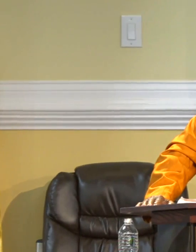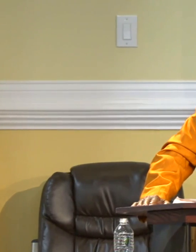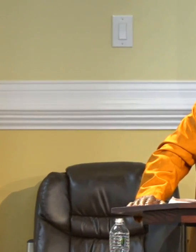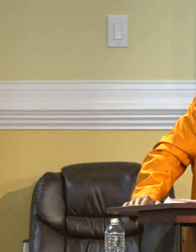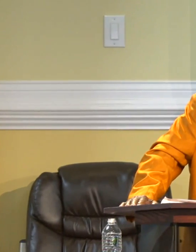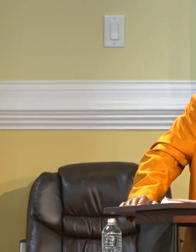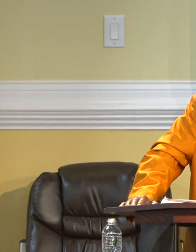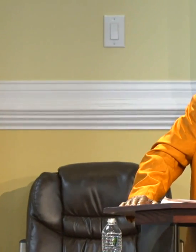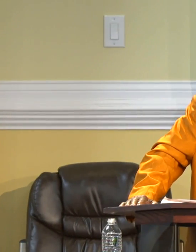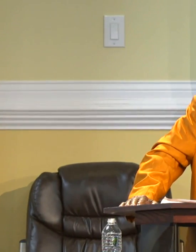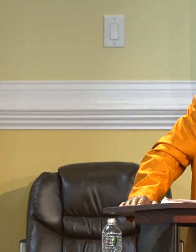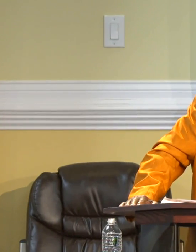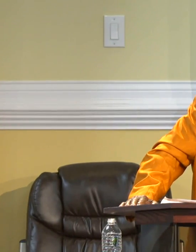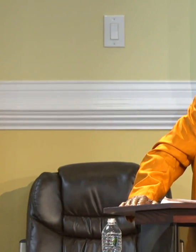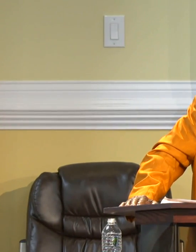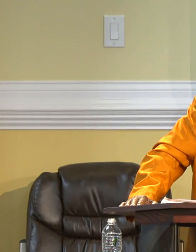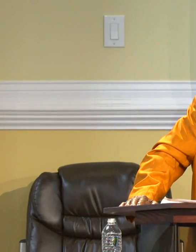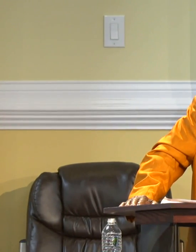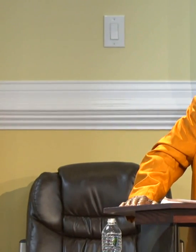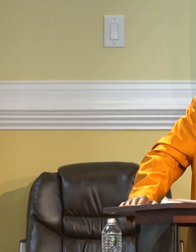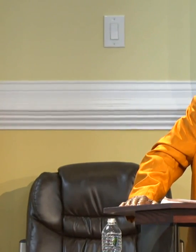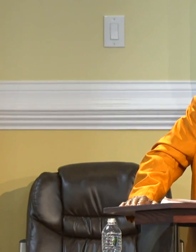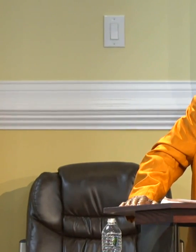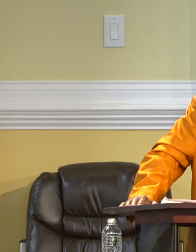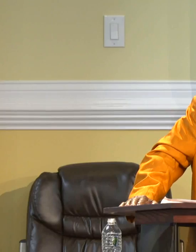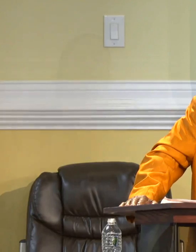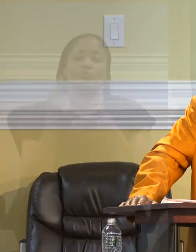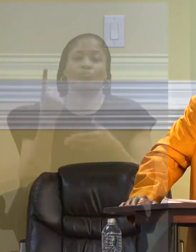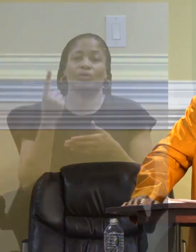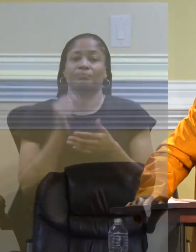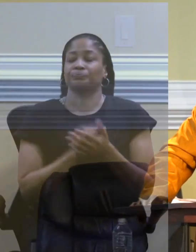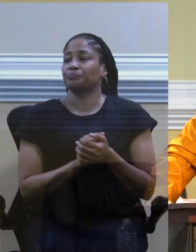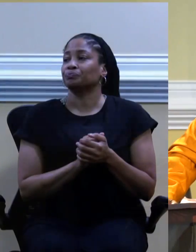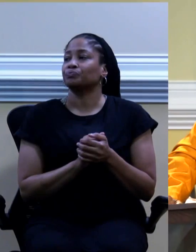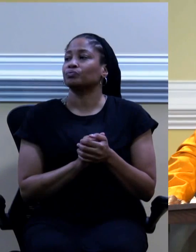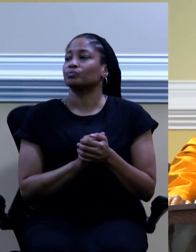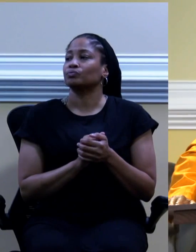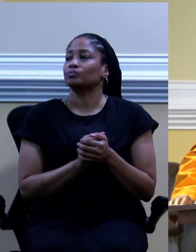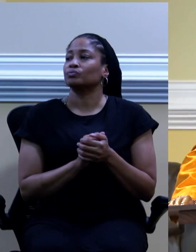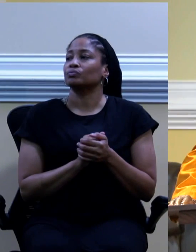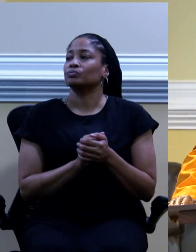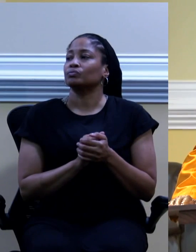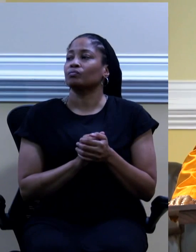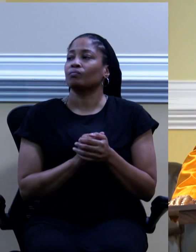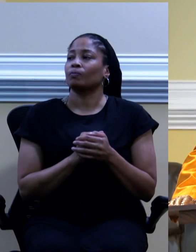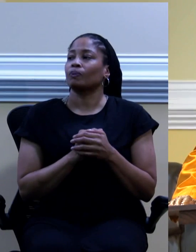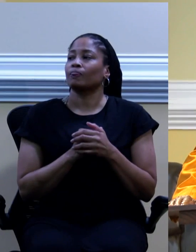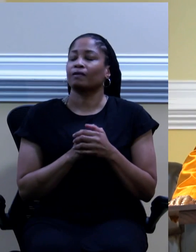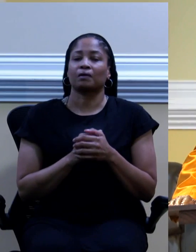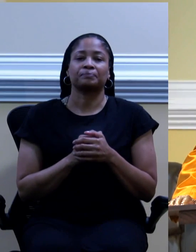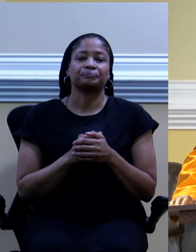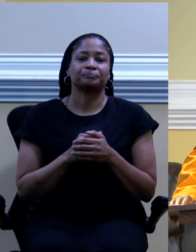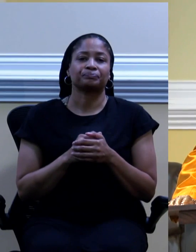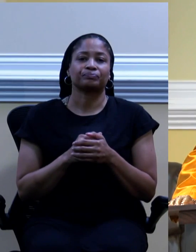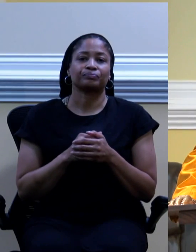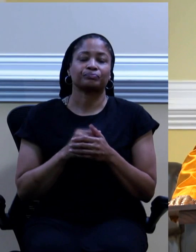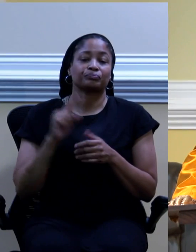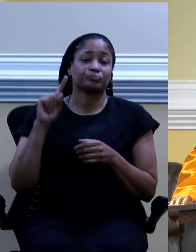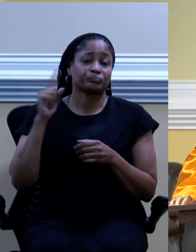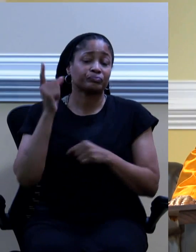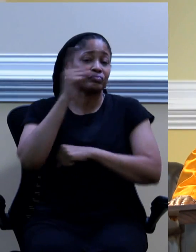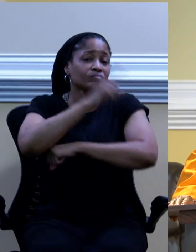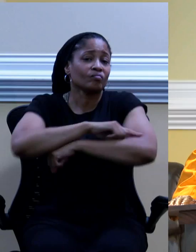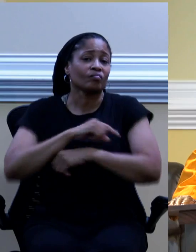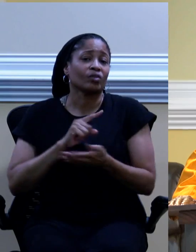And we're going to start reading at verse 1 and pay attention. St. John 20 and 1. Okay, go ahead. The first day of the week cometh